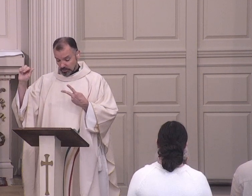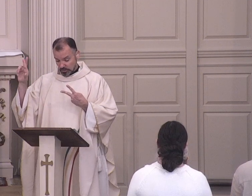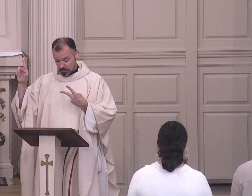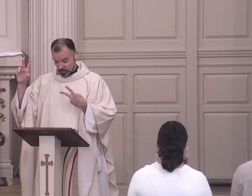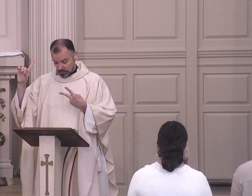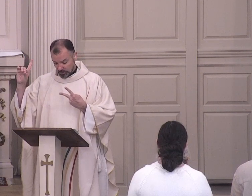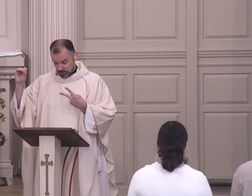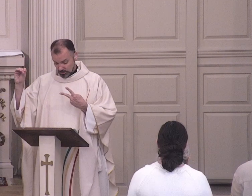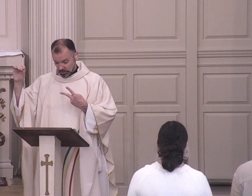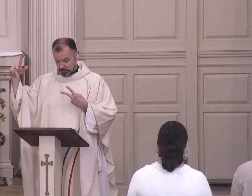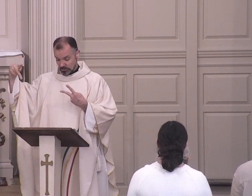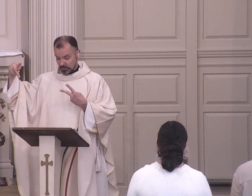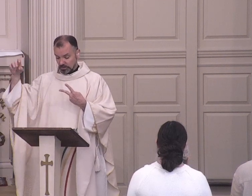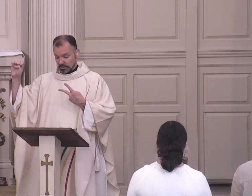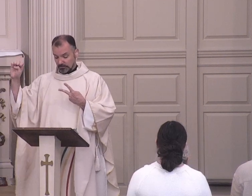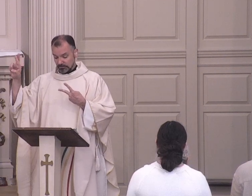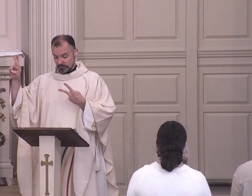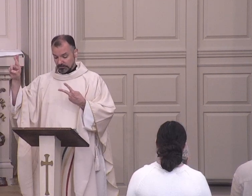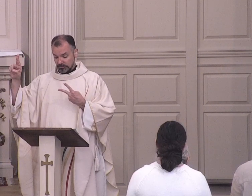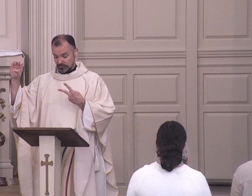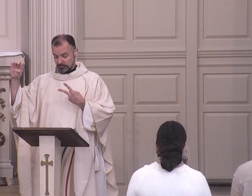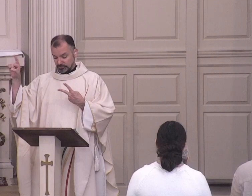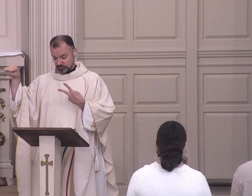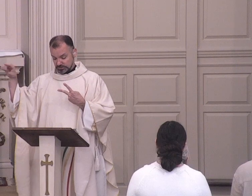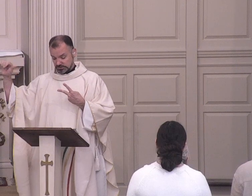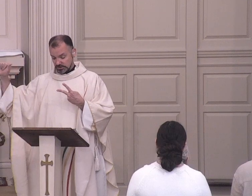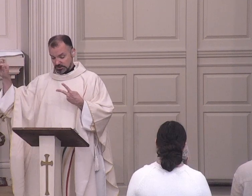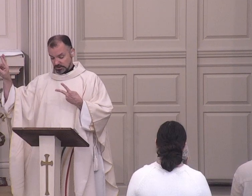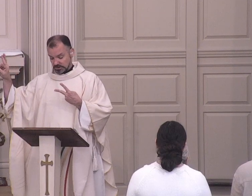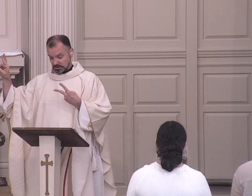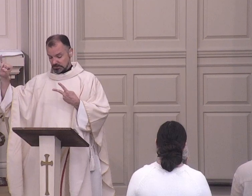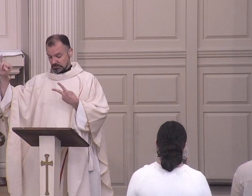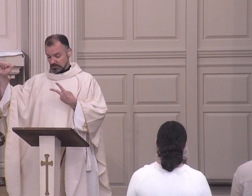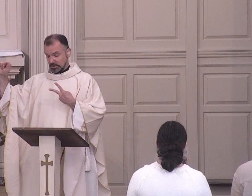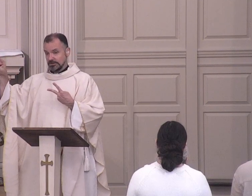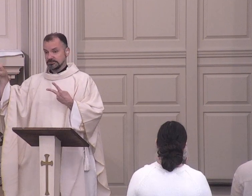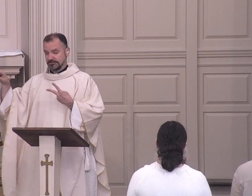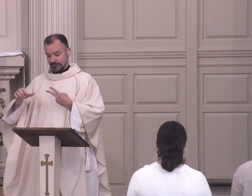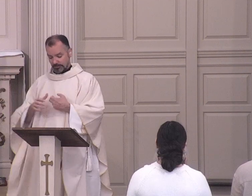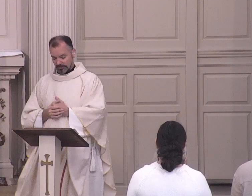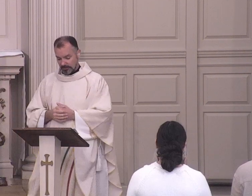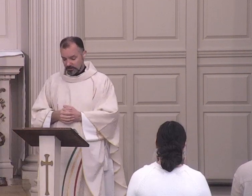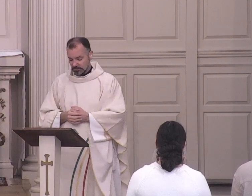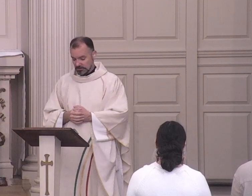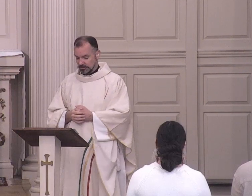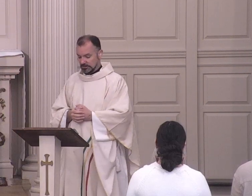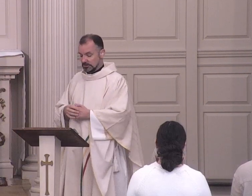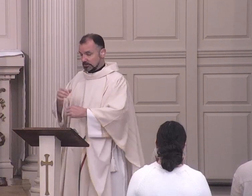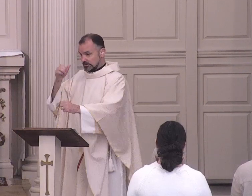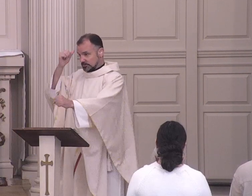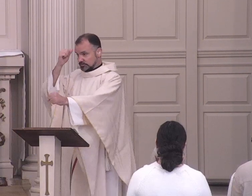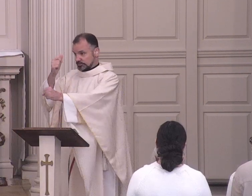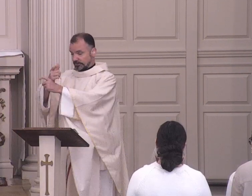and also for Eduardo Perez Arias.